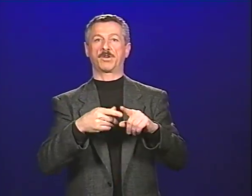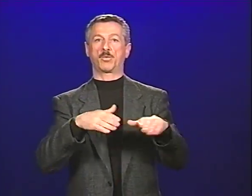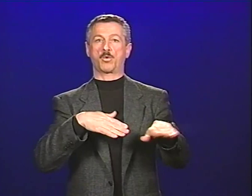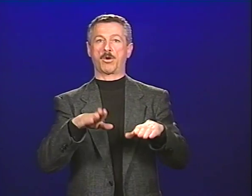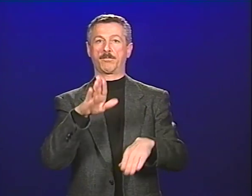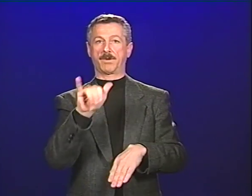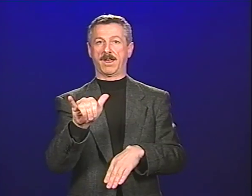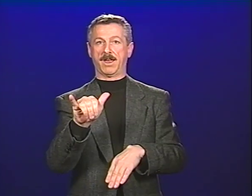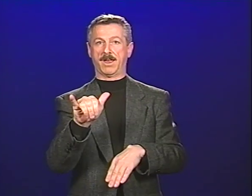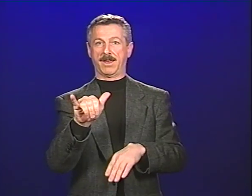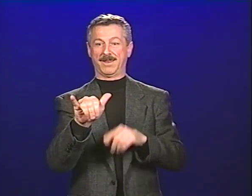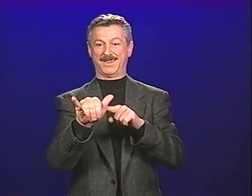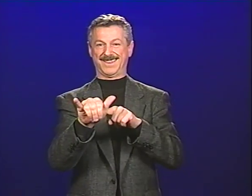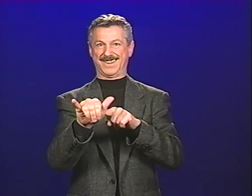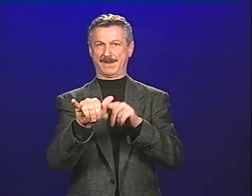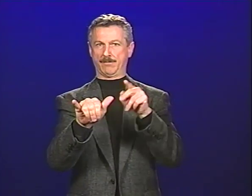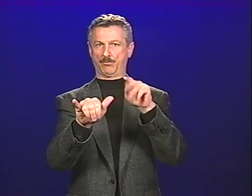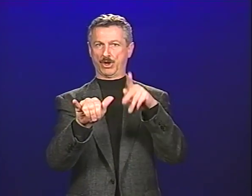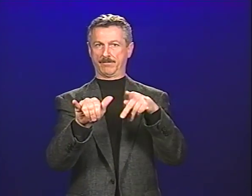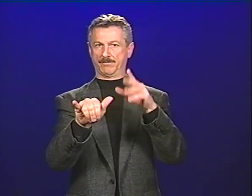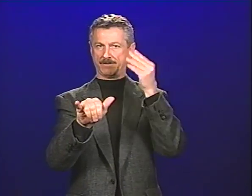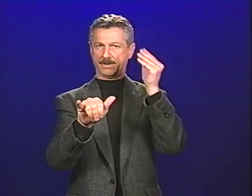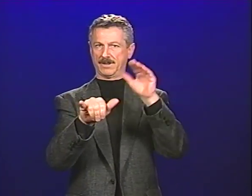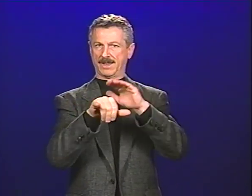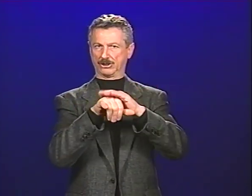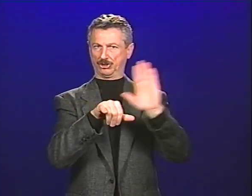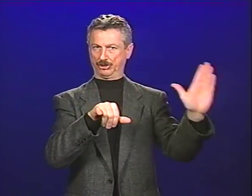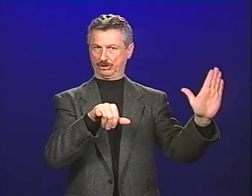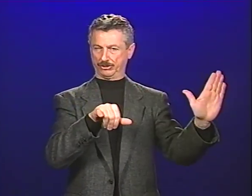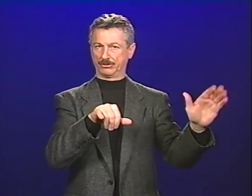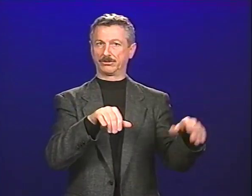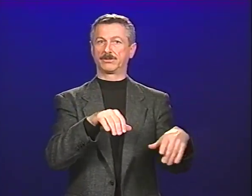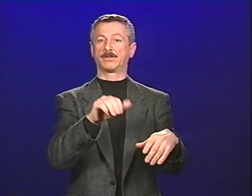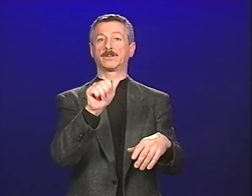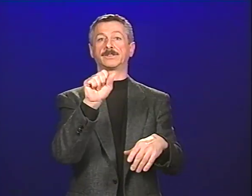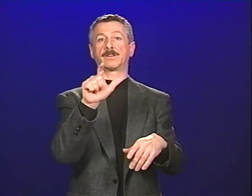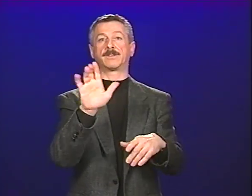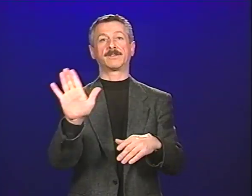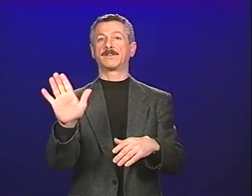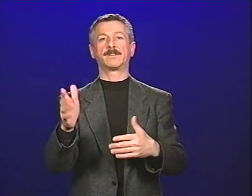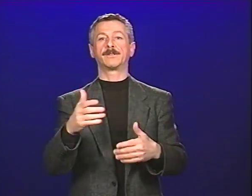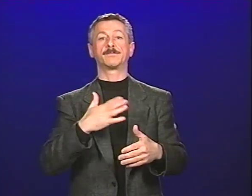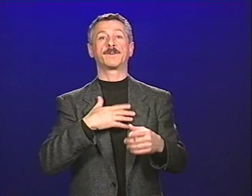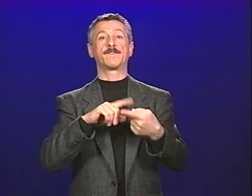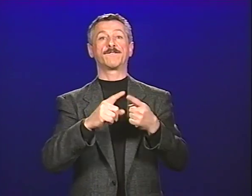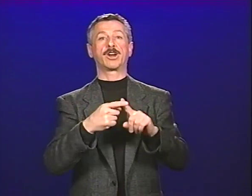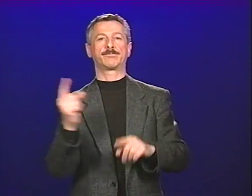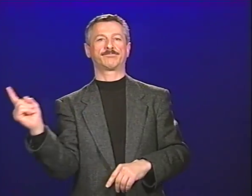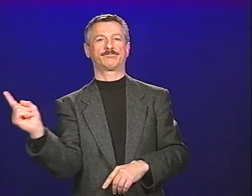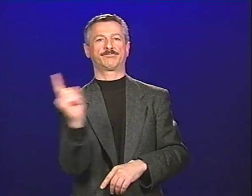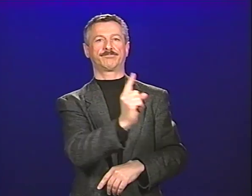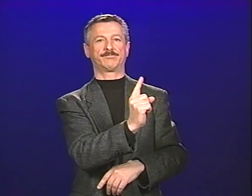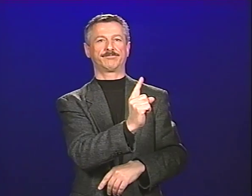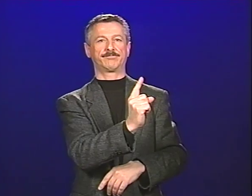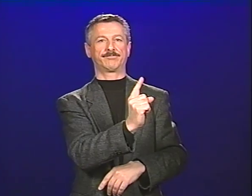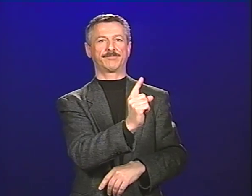In English, my friend walks by. The preposition is by. In ASL, that same concept would be signed like